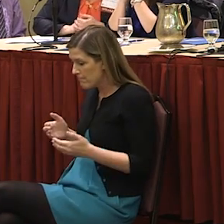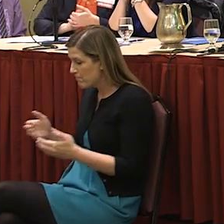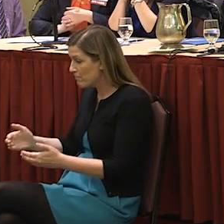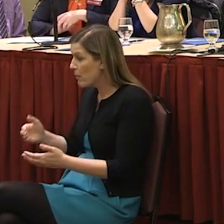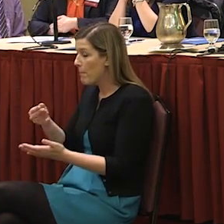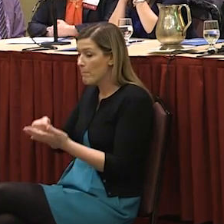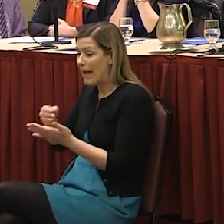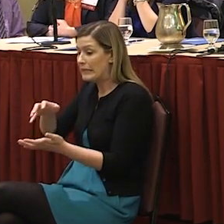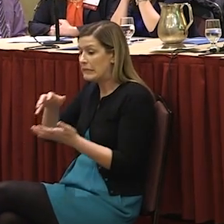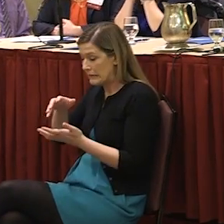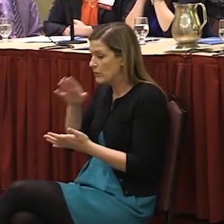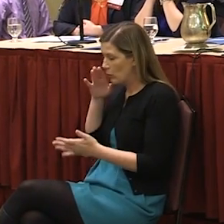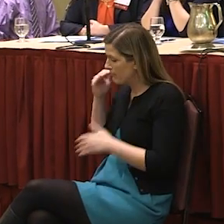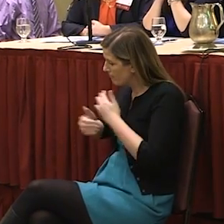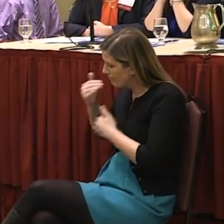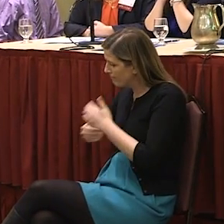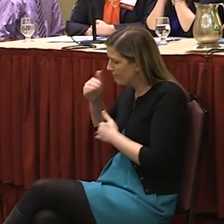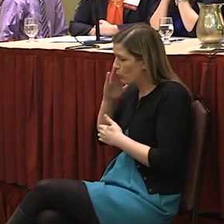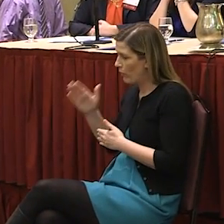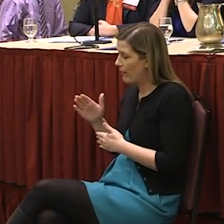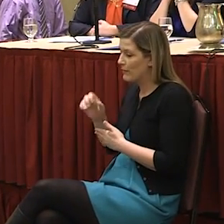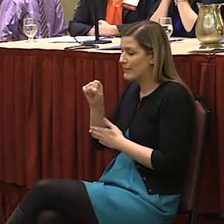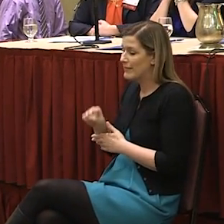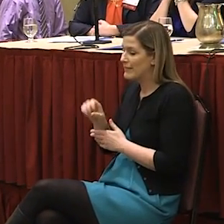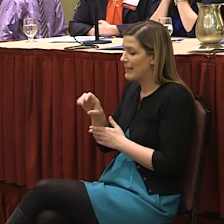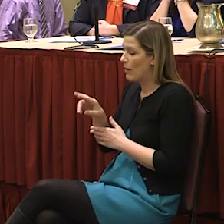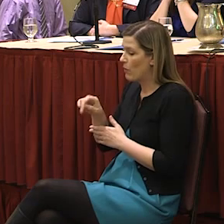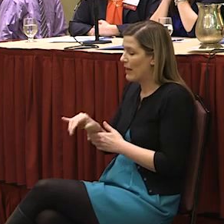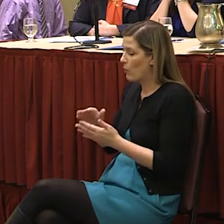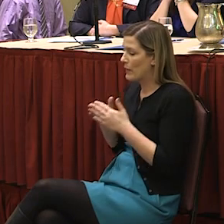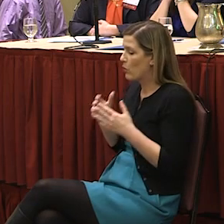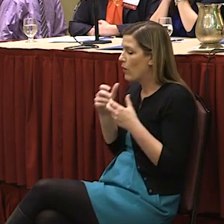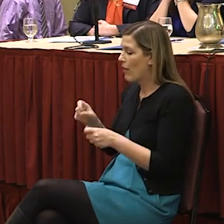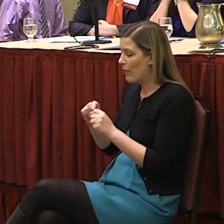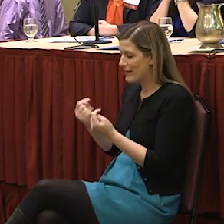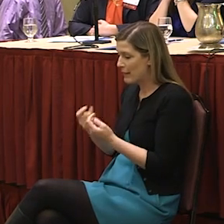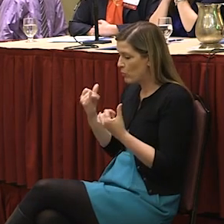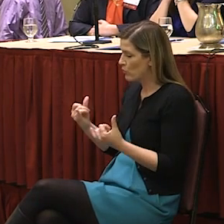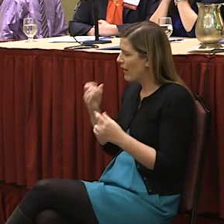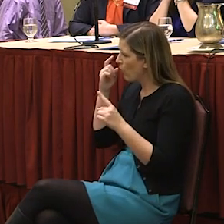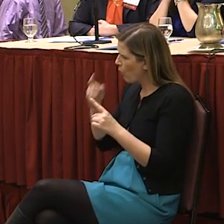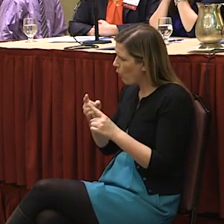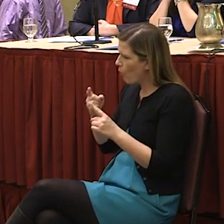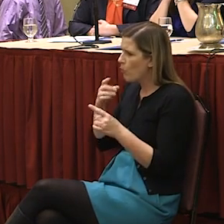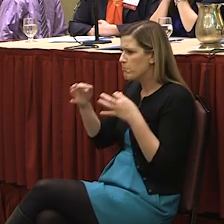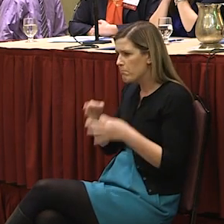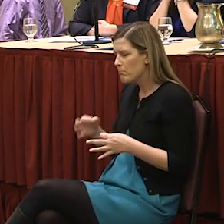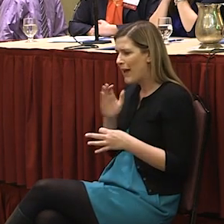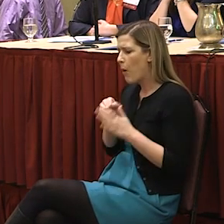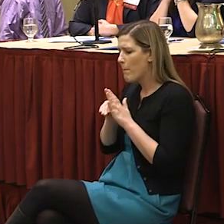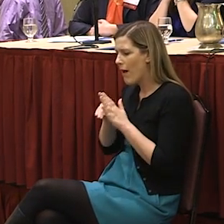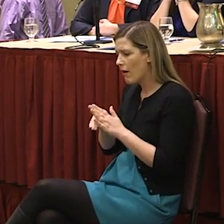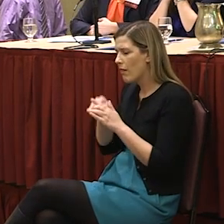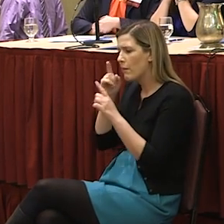more funding is available. So the South County Community Health Team, today our goals are to kind of tell you a little bit about the model and